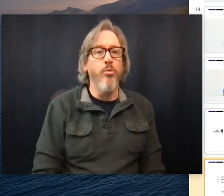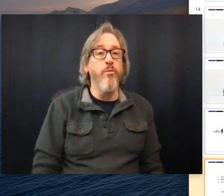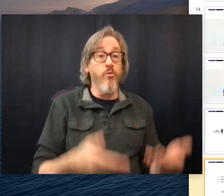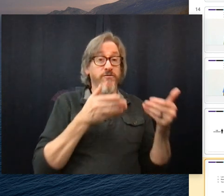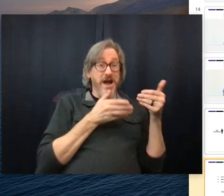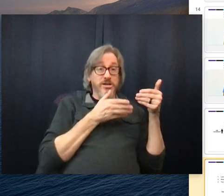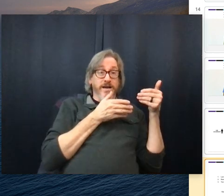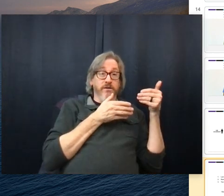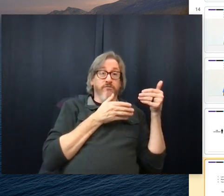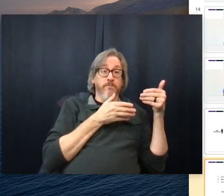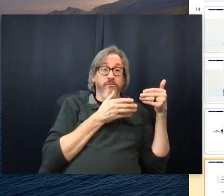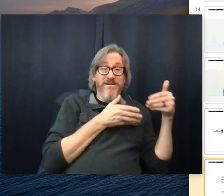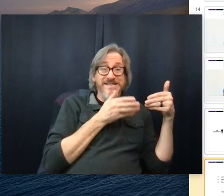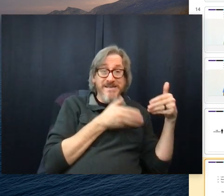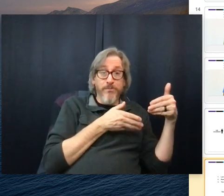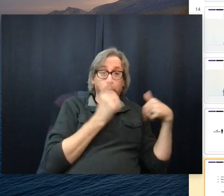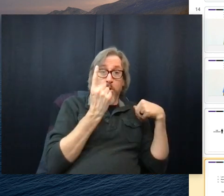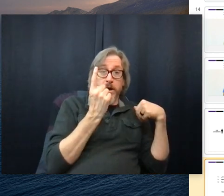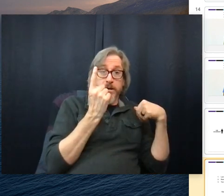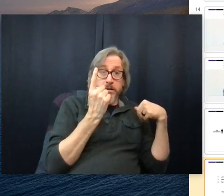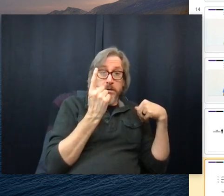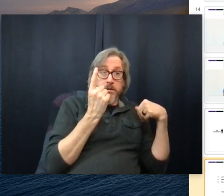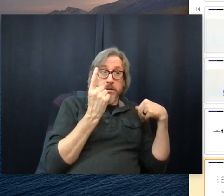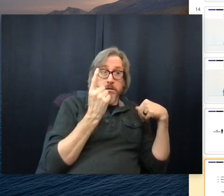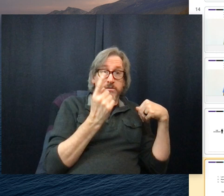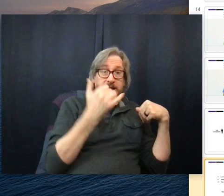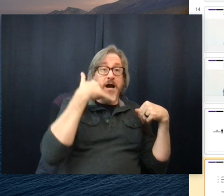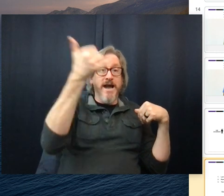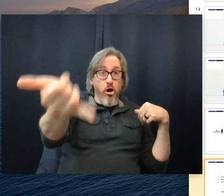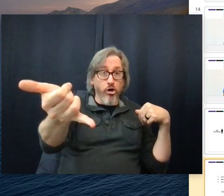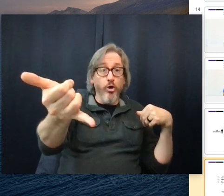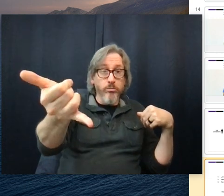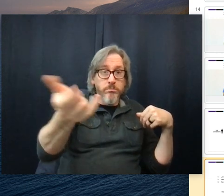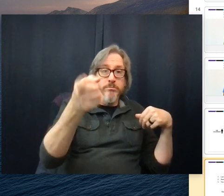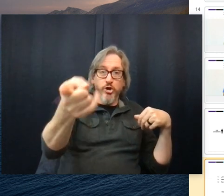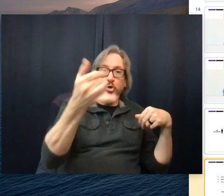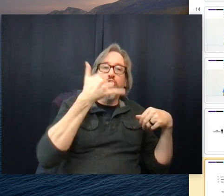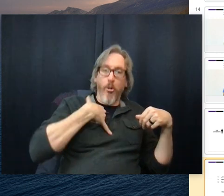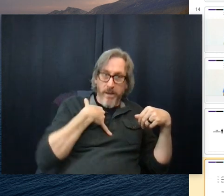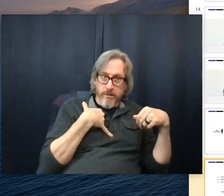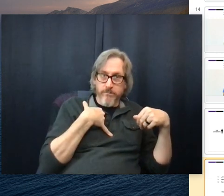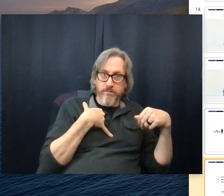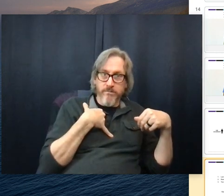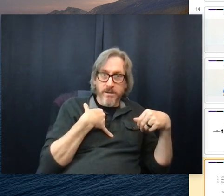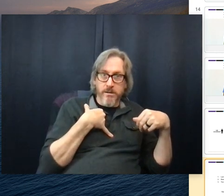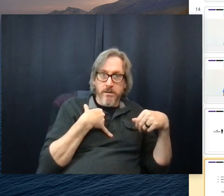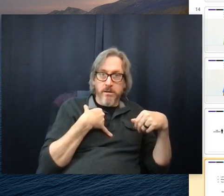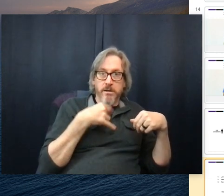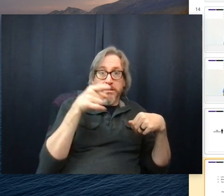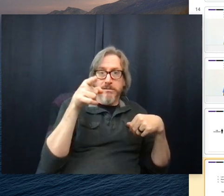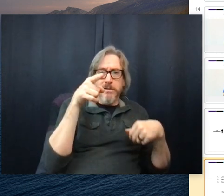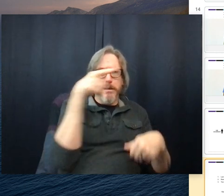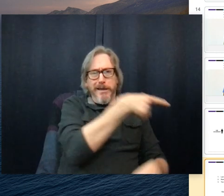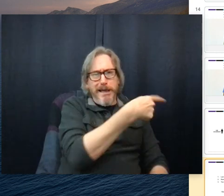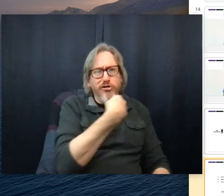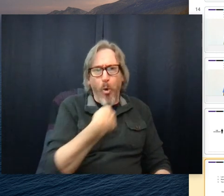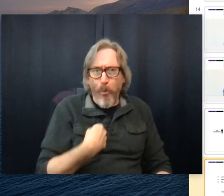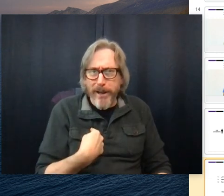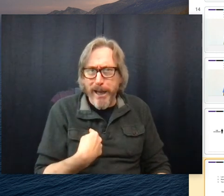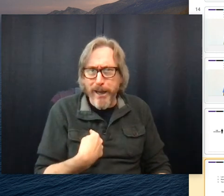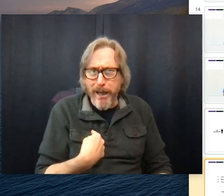So we've graduated from very simple one thing. I call you. You call me.